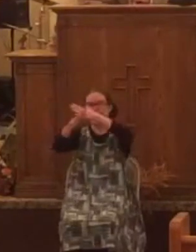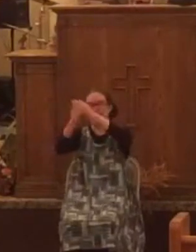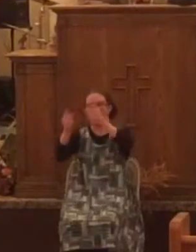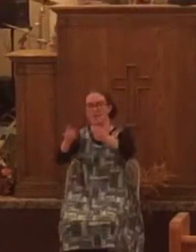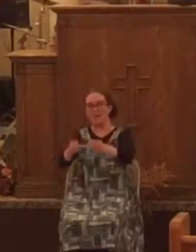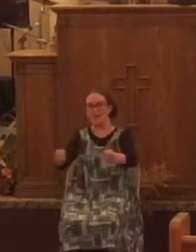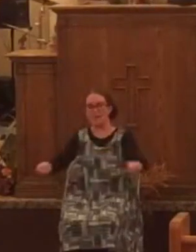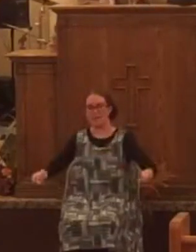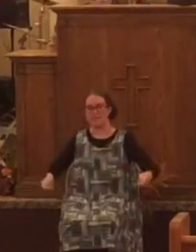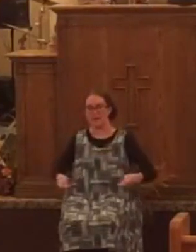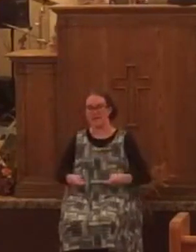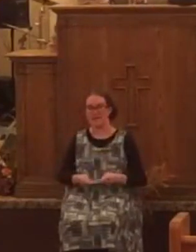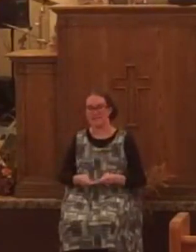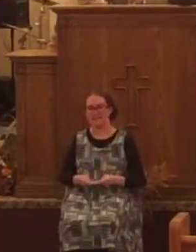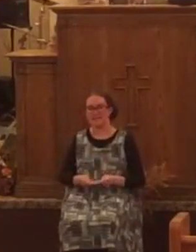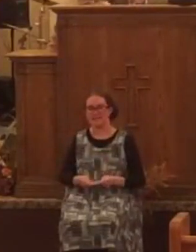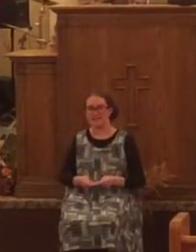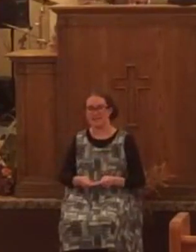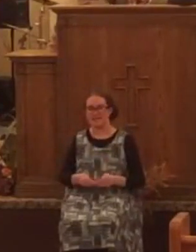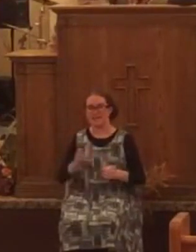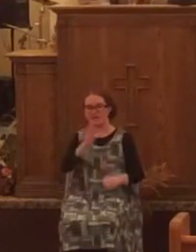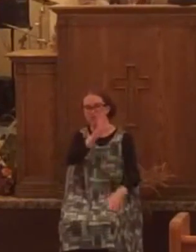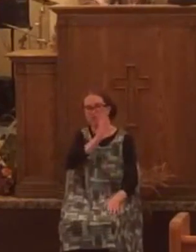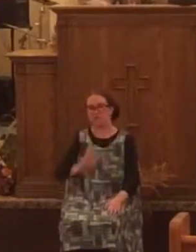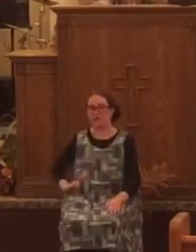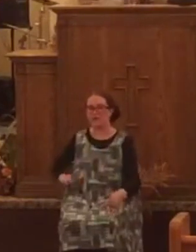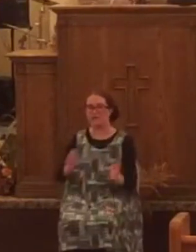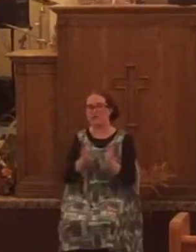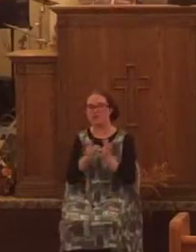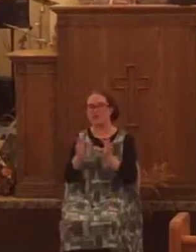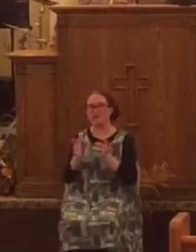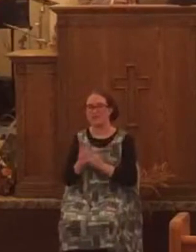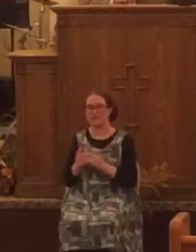places in Christ Jesus.